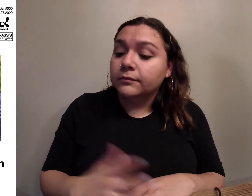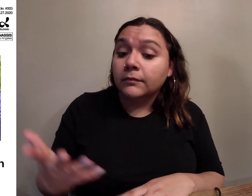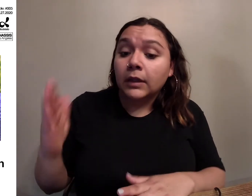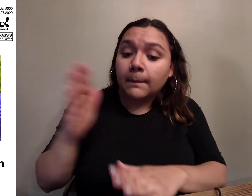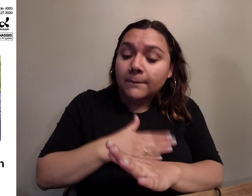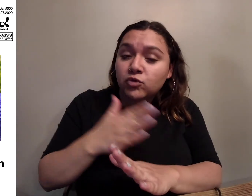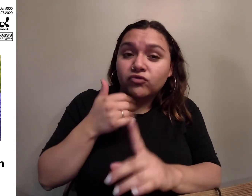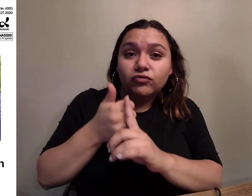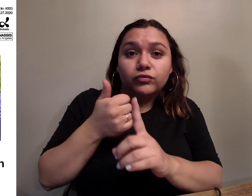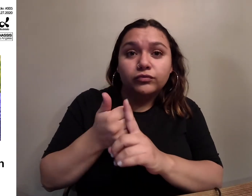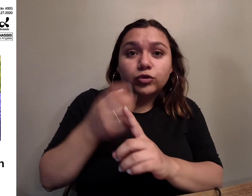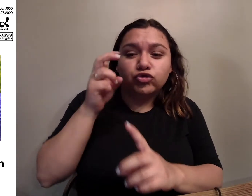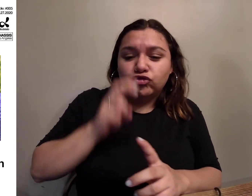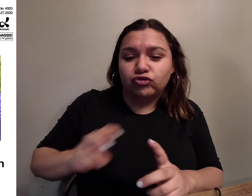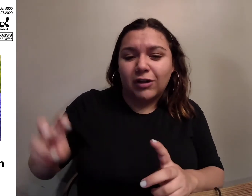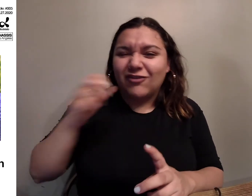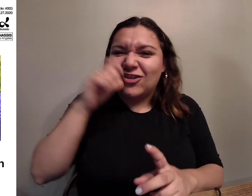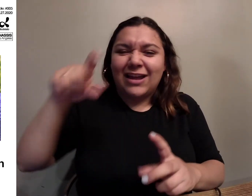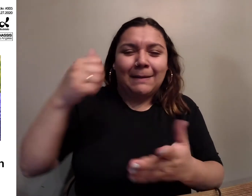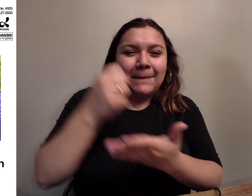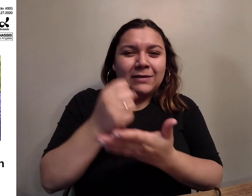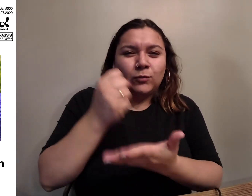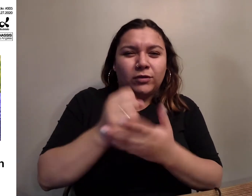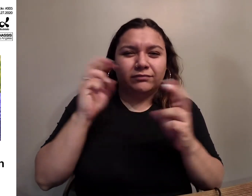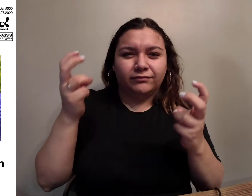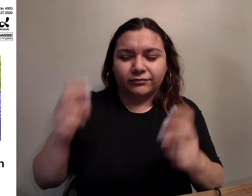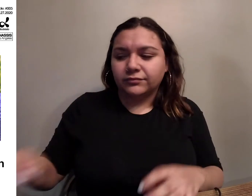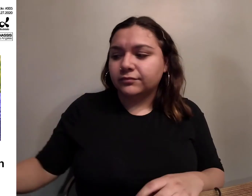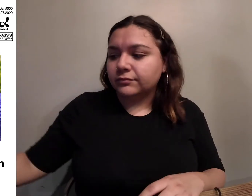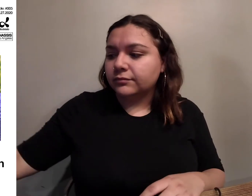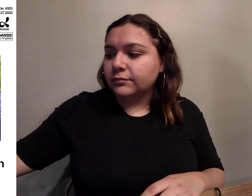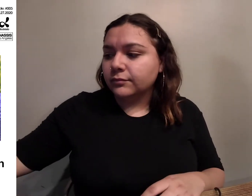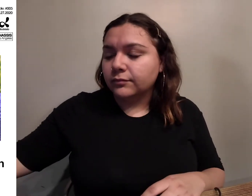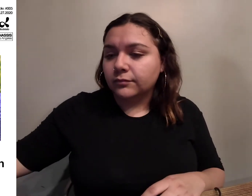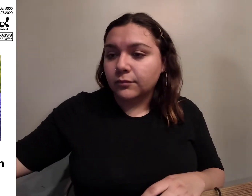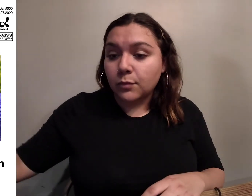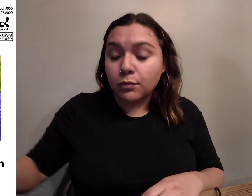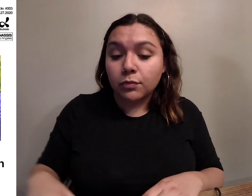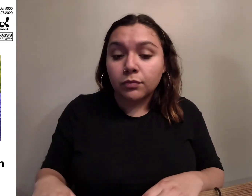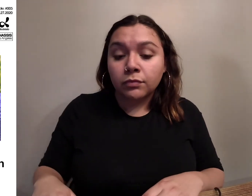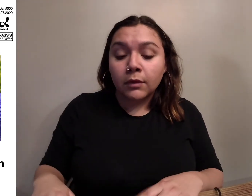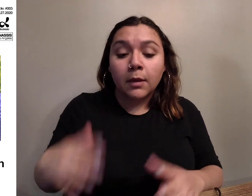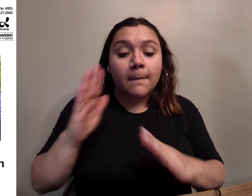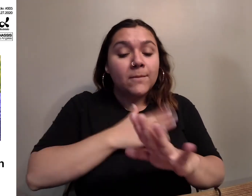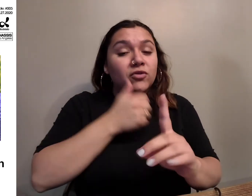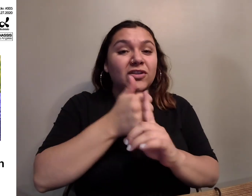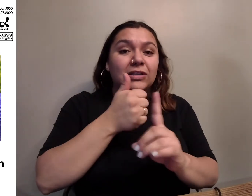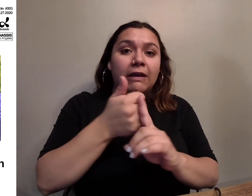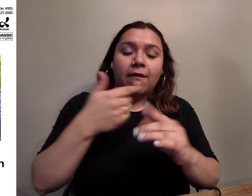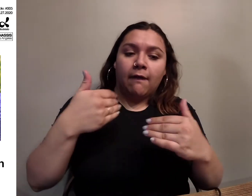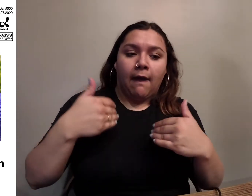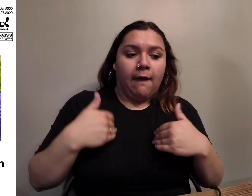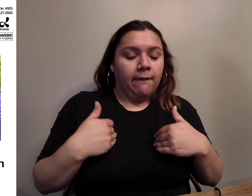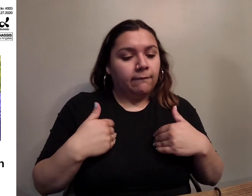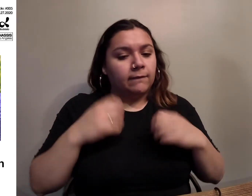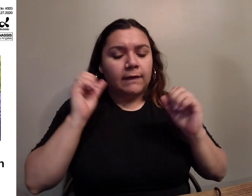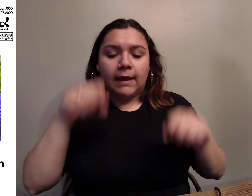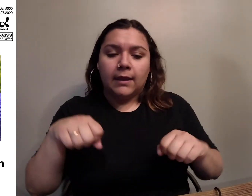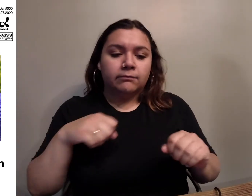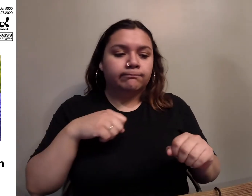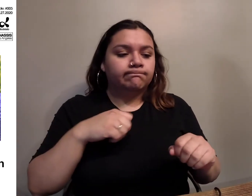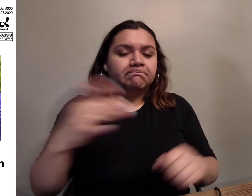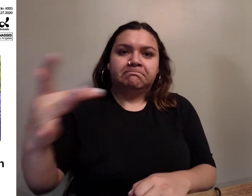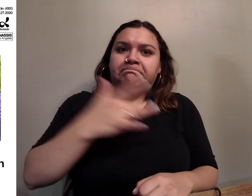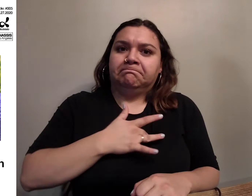music travels without a passport. You know, it has the ability to touch people even